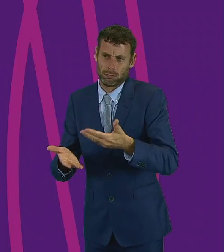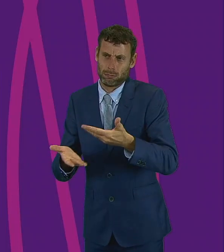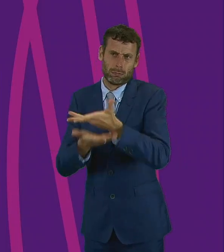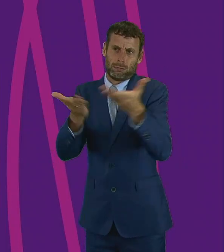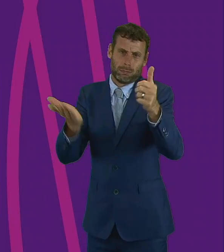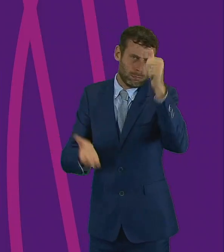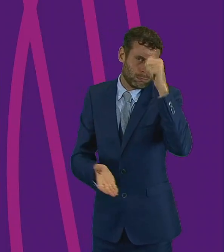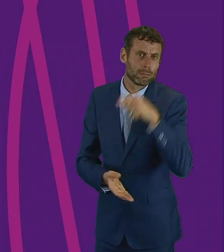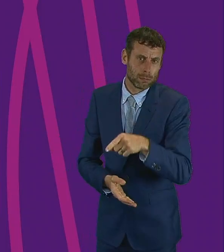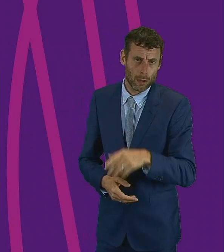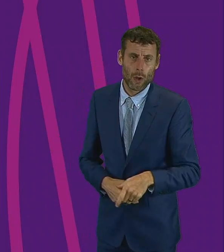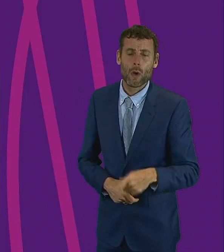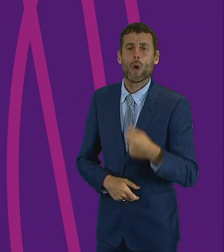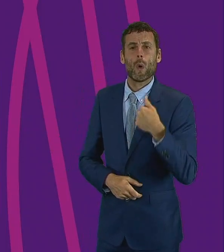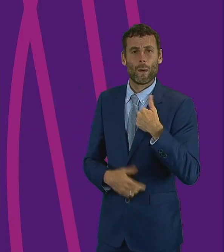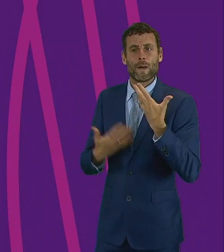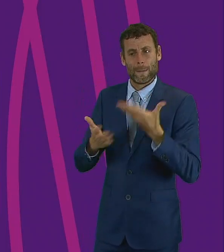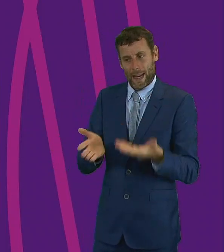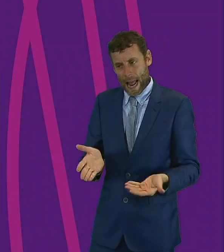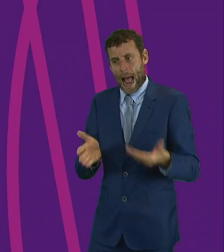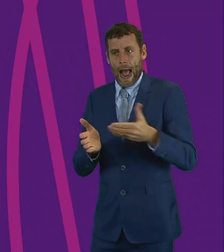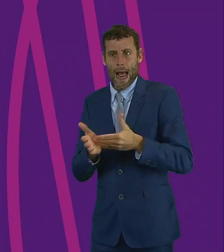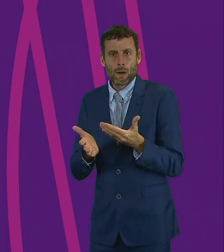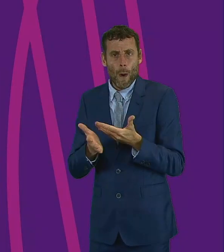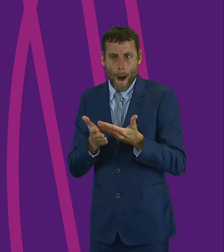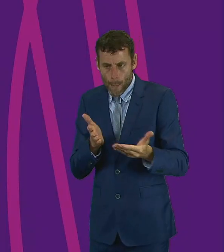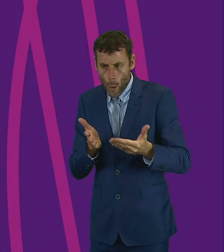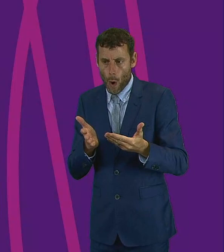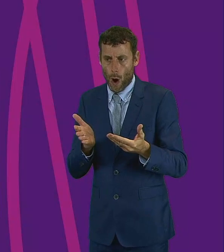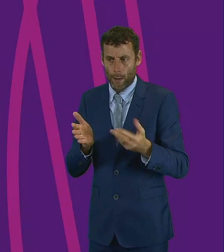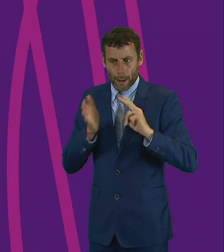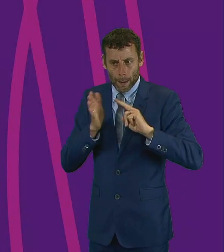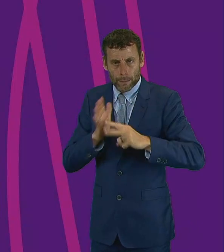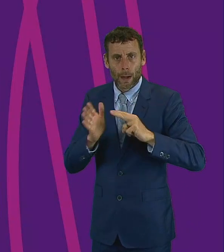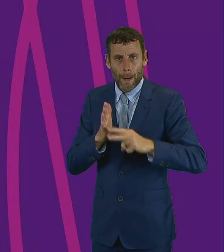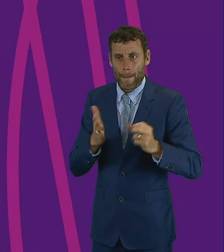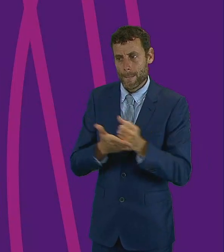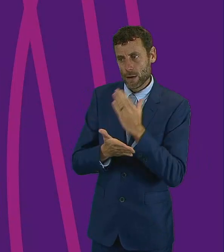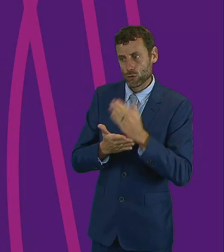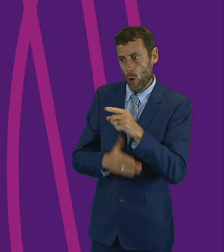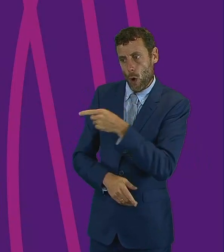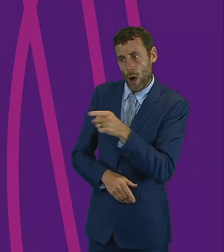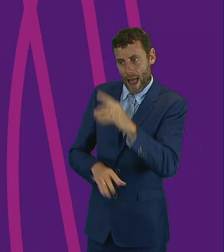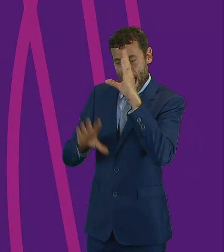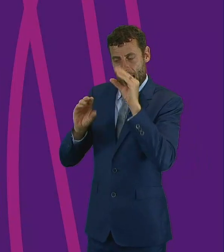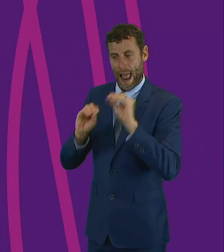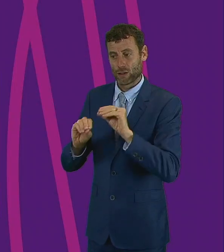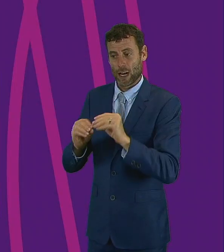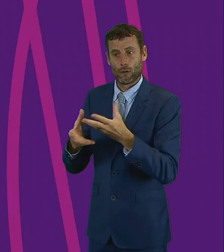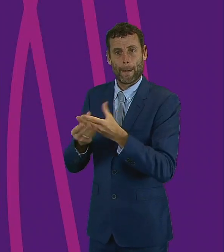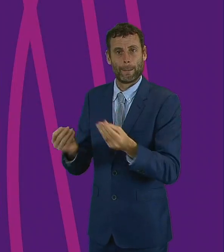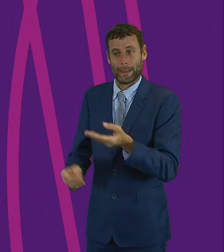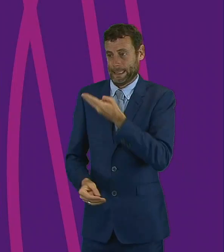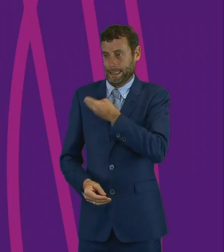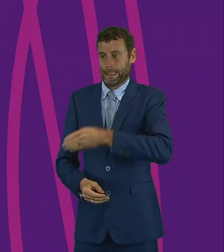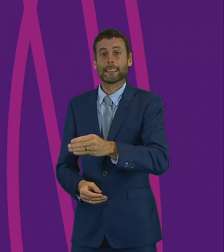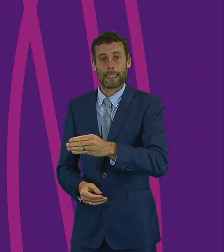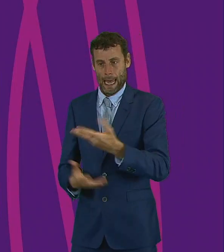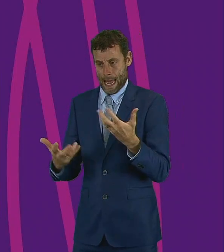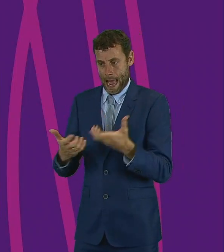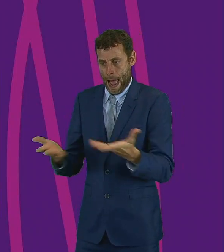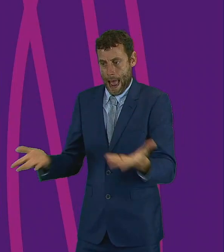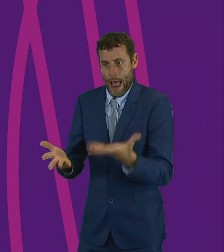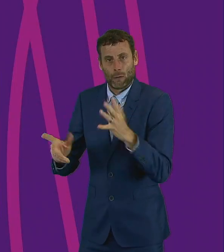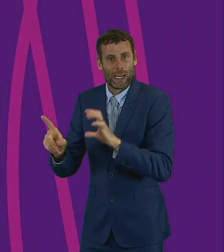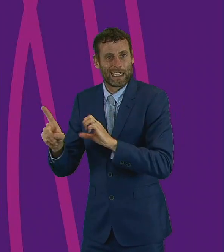have taken additional steps to make sure that pupils catch up the education that they've lost over the COVID